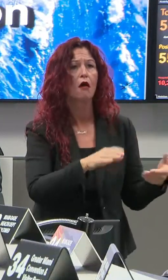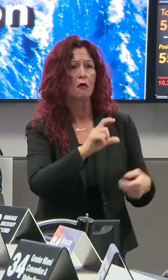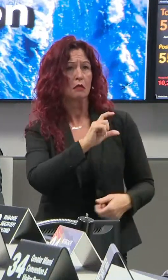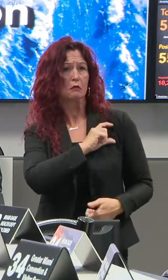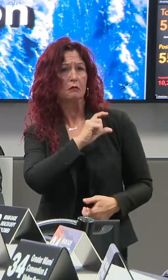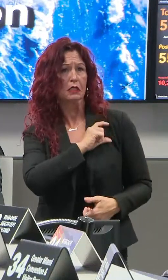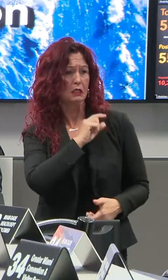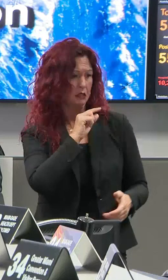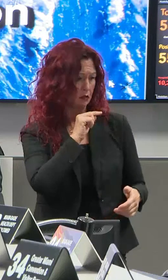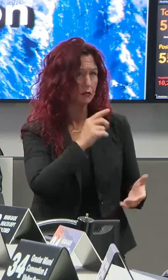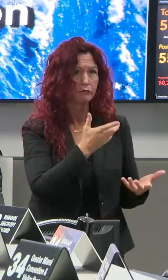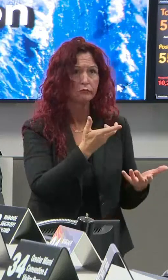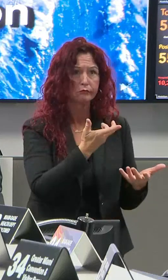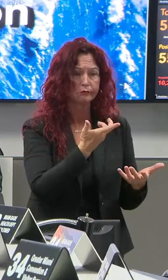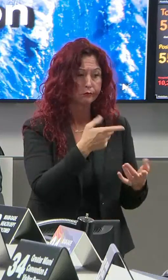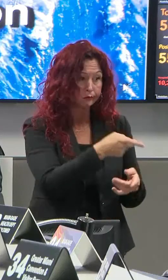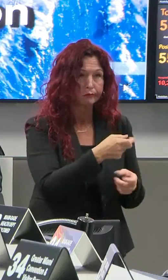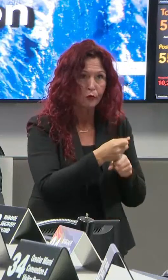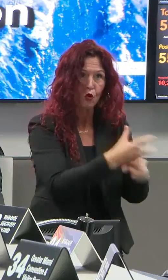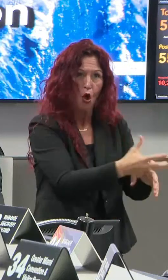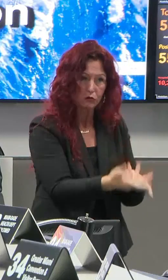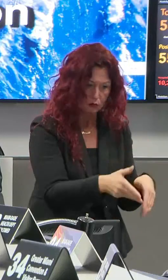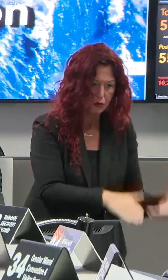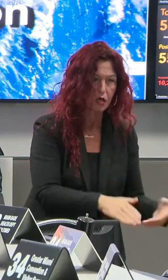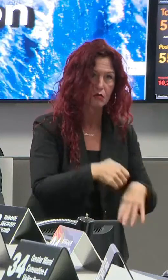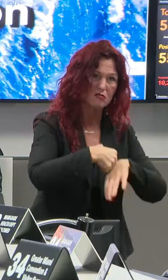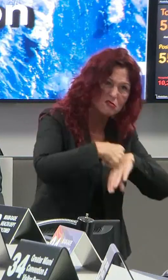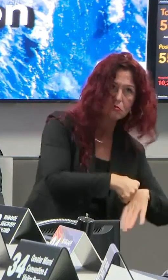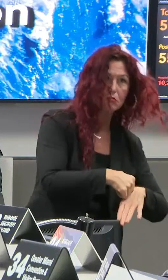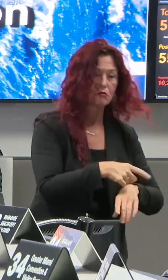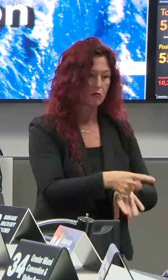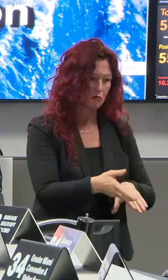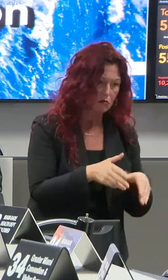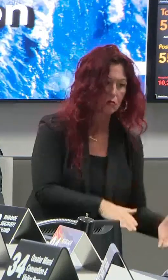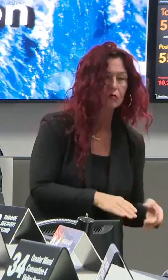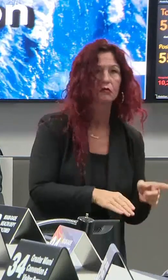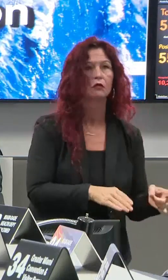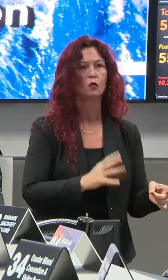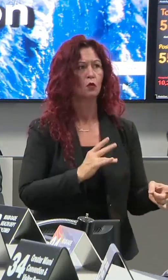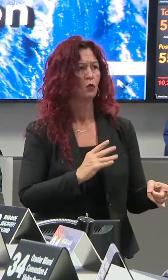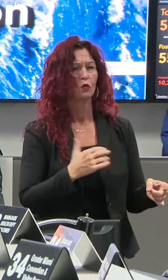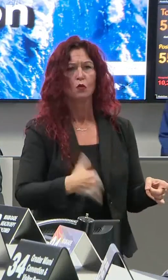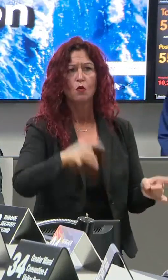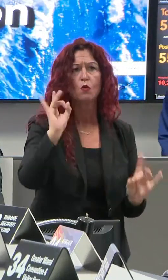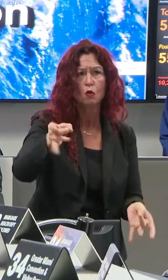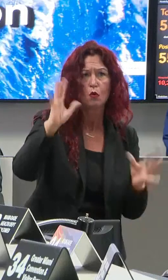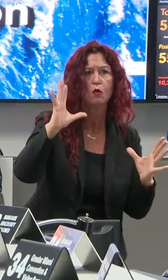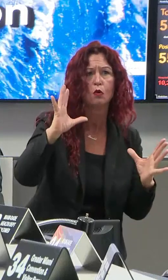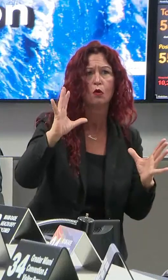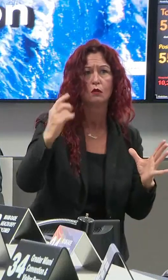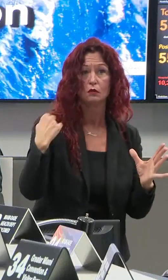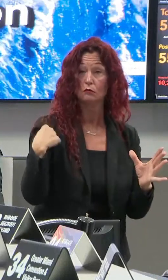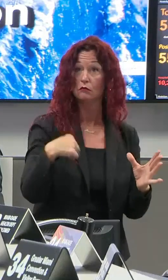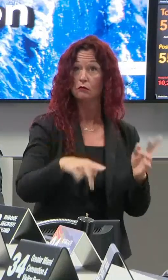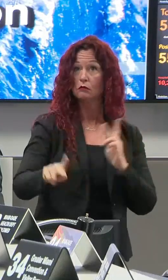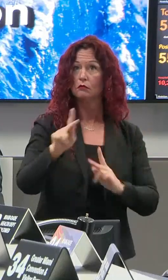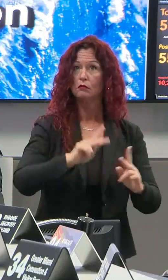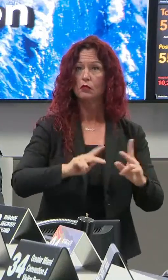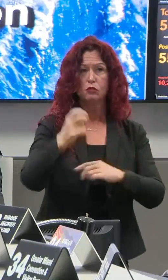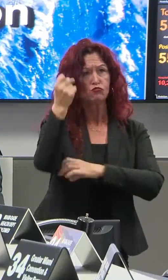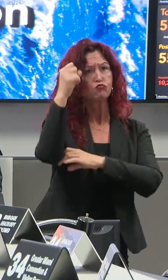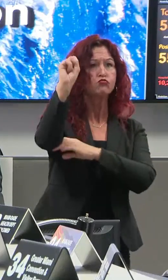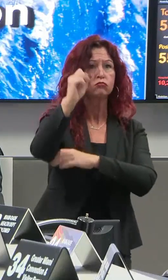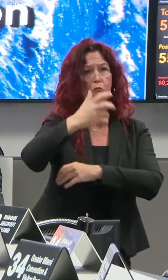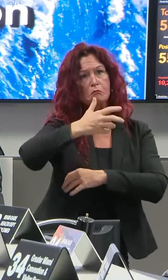involved must face justice. I also support everyone's American right to protest, but we cannot do it